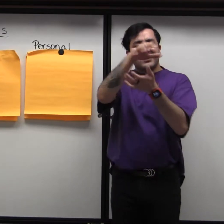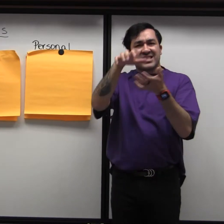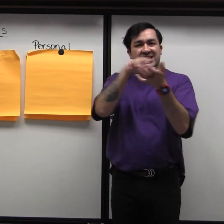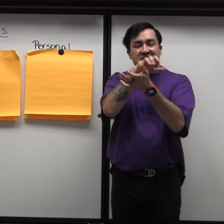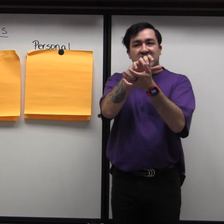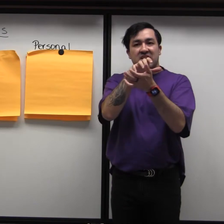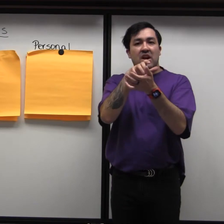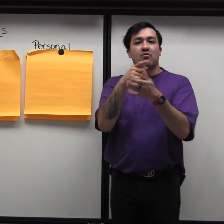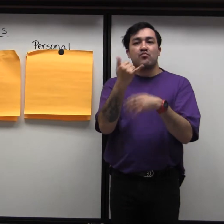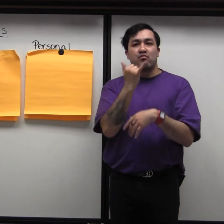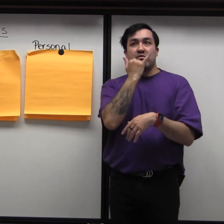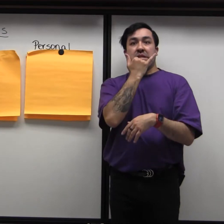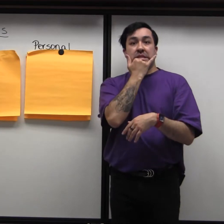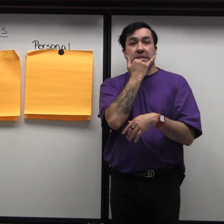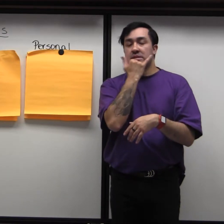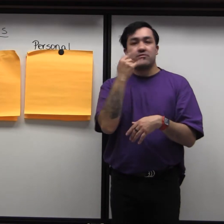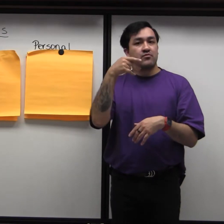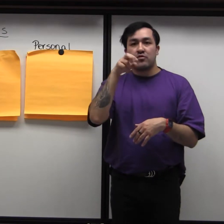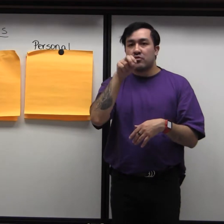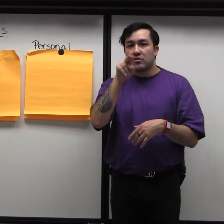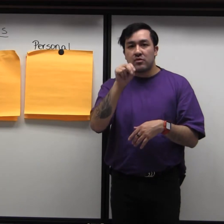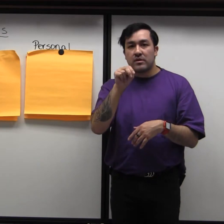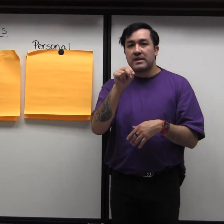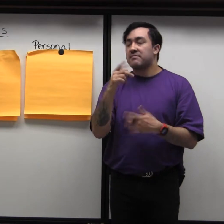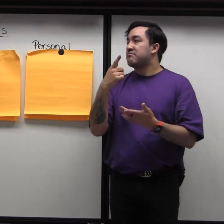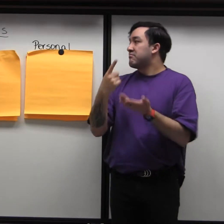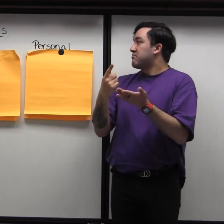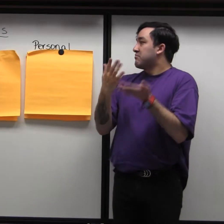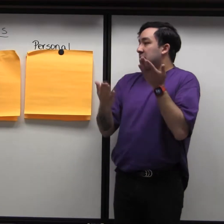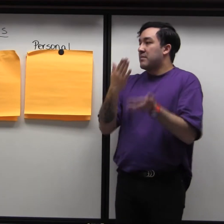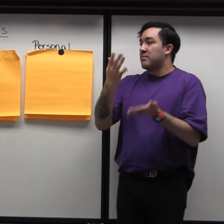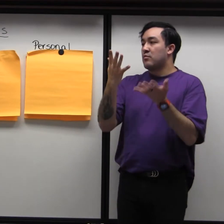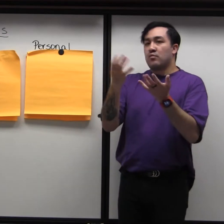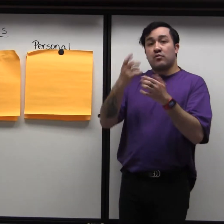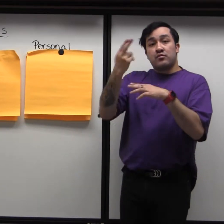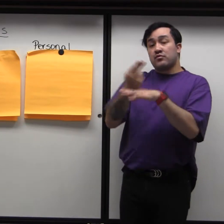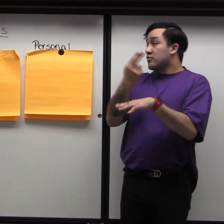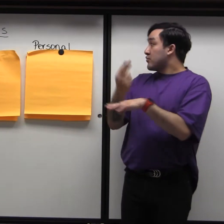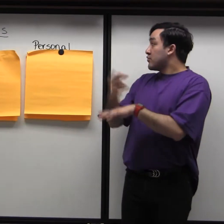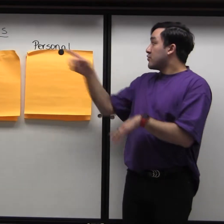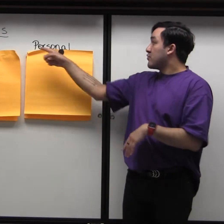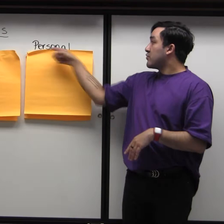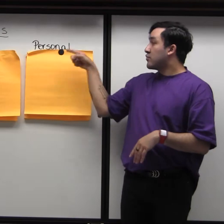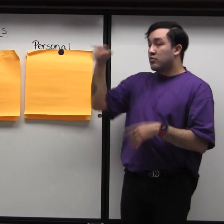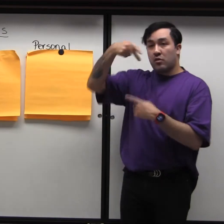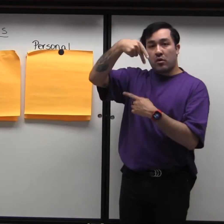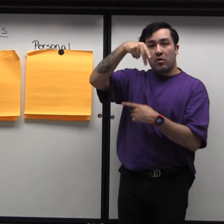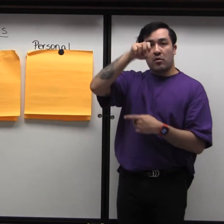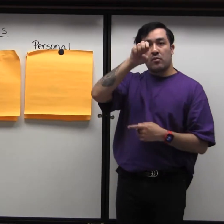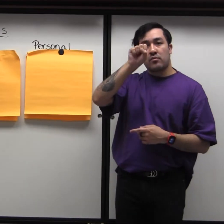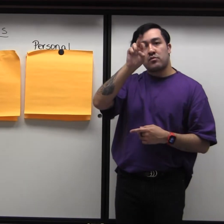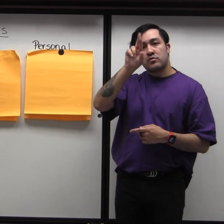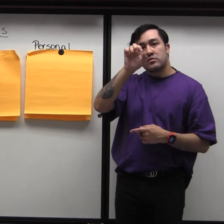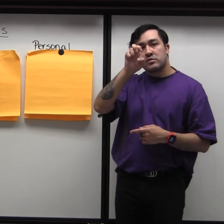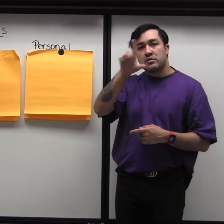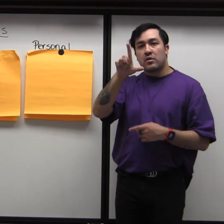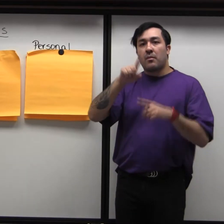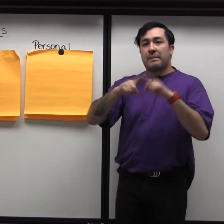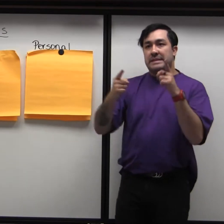ones. And the reason why is because students tend to get some of these confused, especially those like who are learning ASL at the very